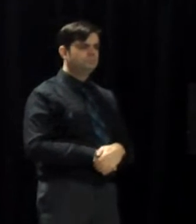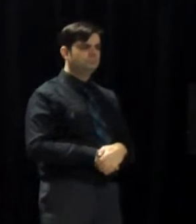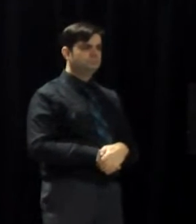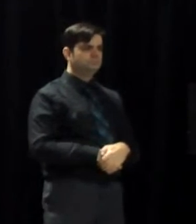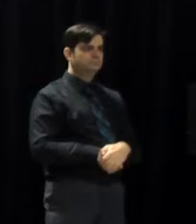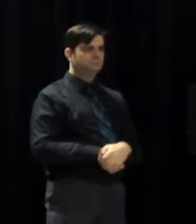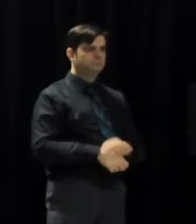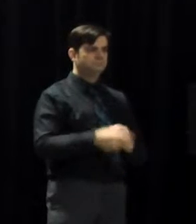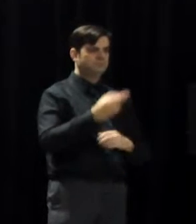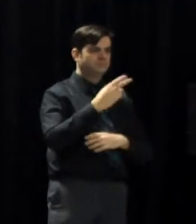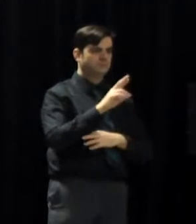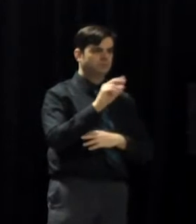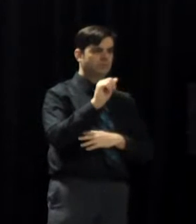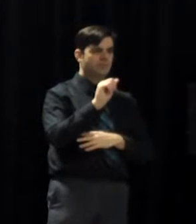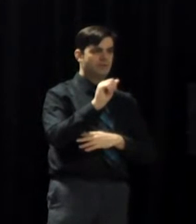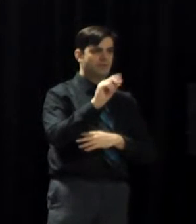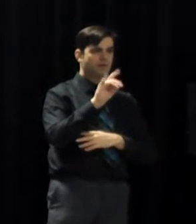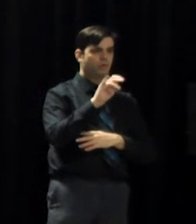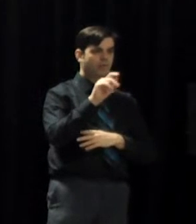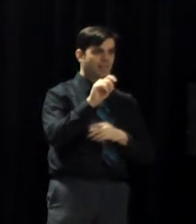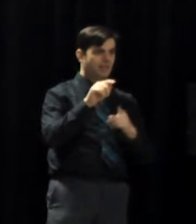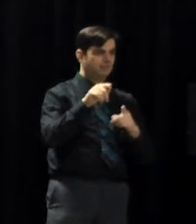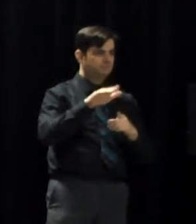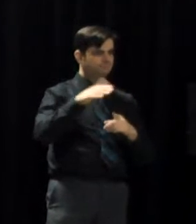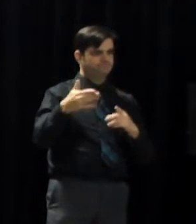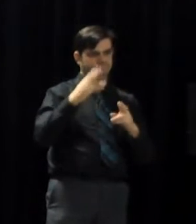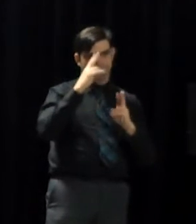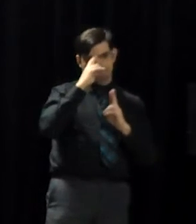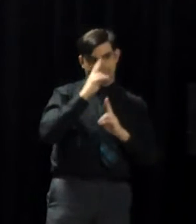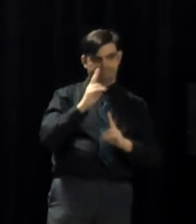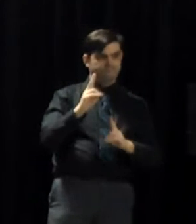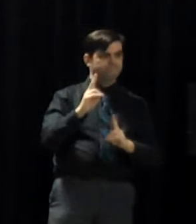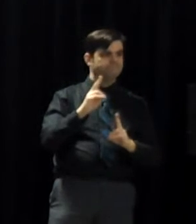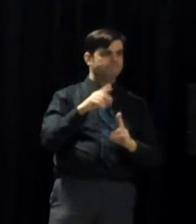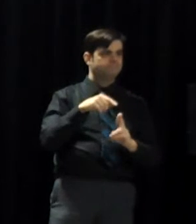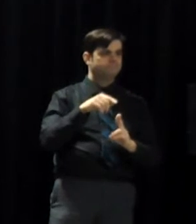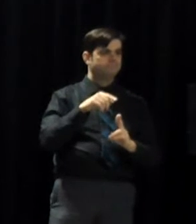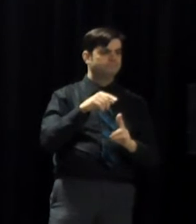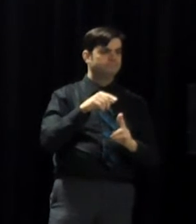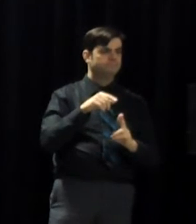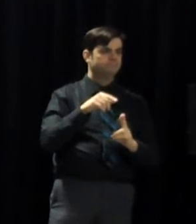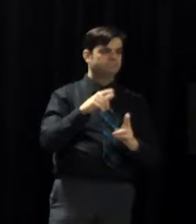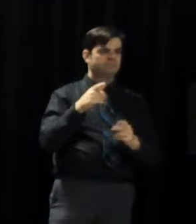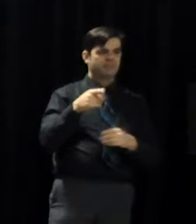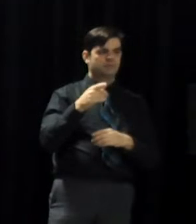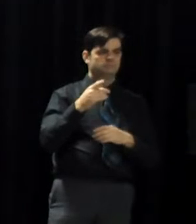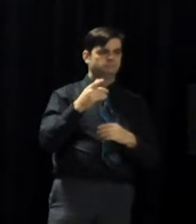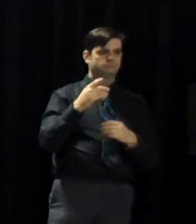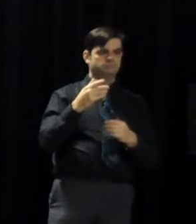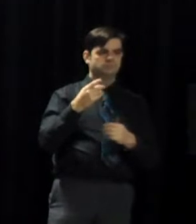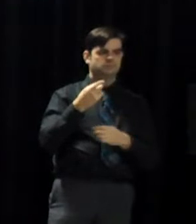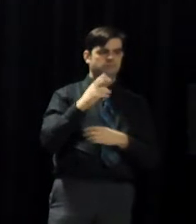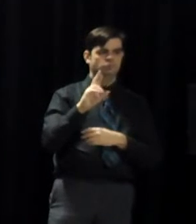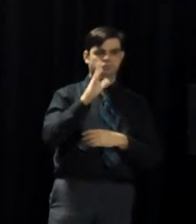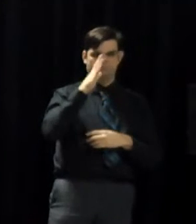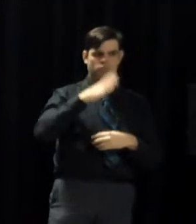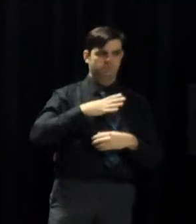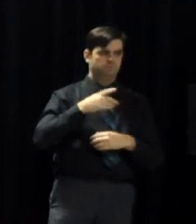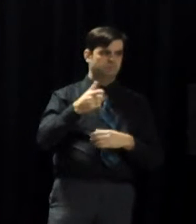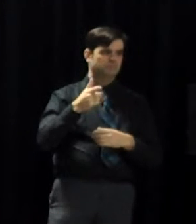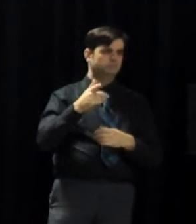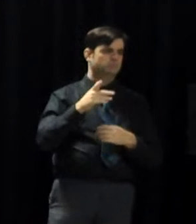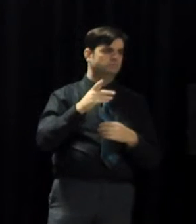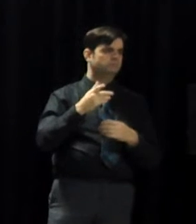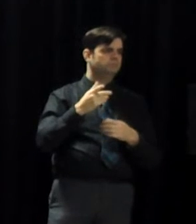her story. It's a touching one, and certainly a very proper